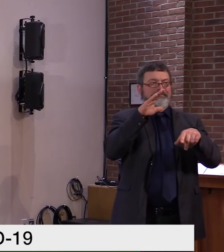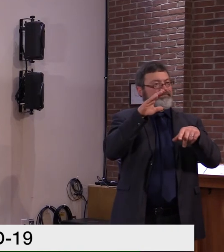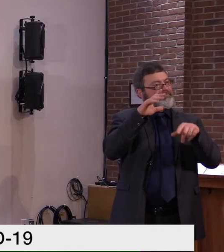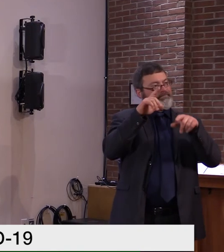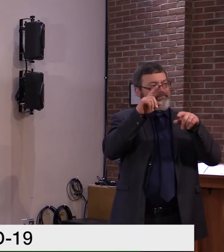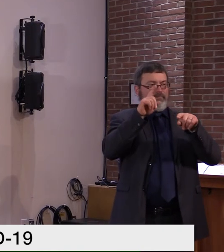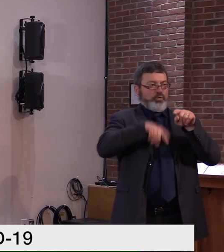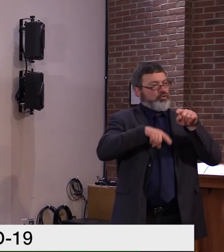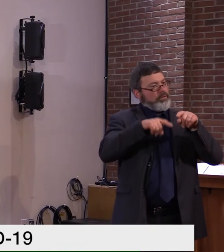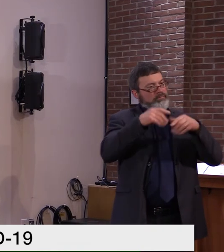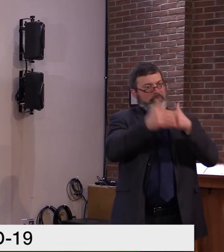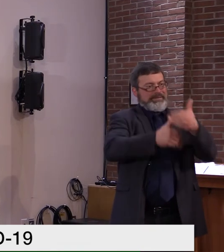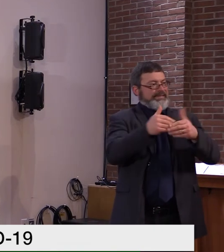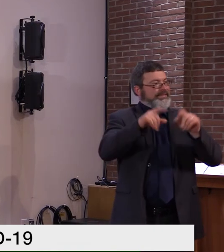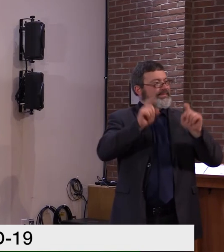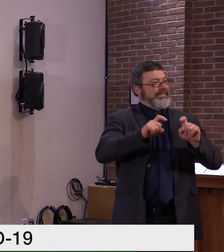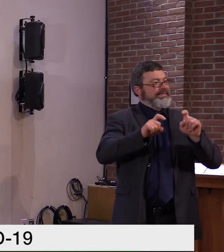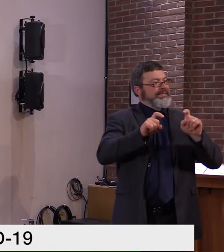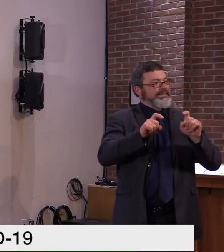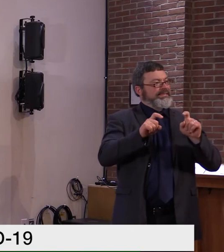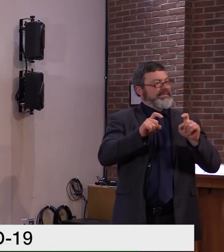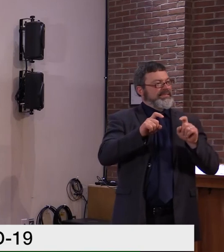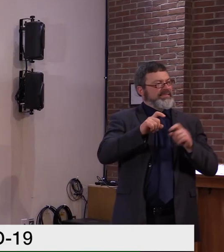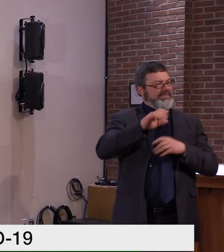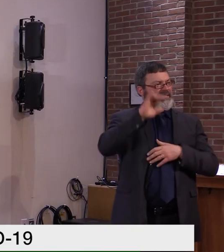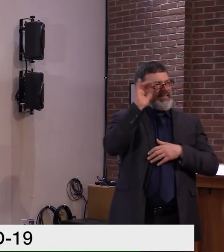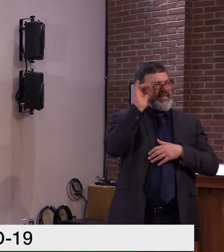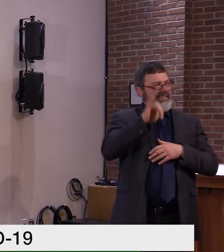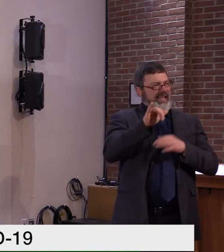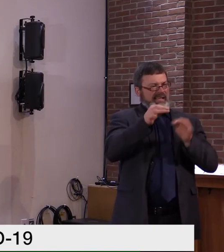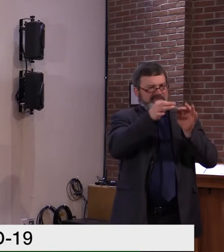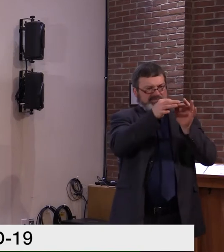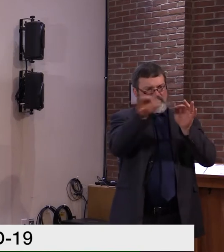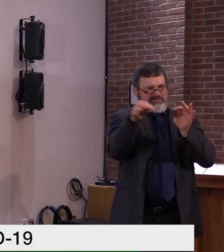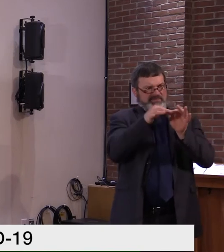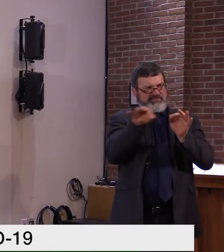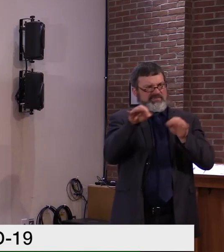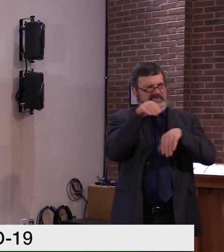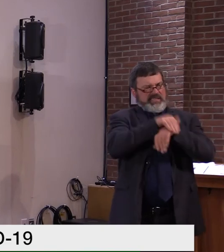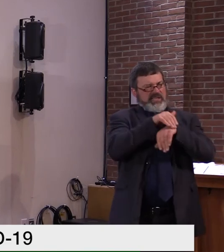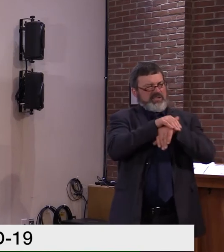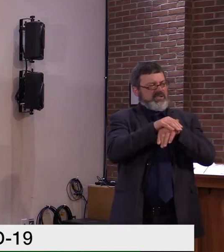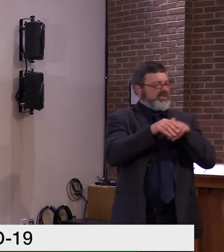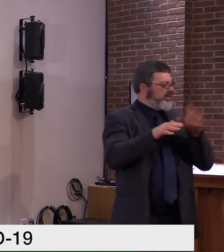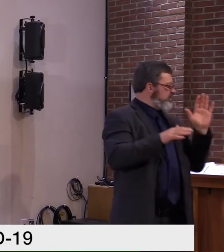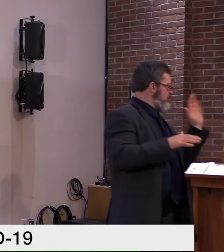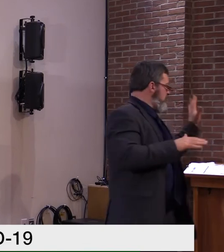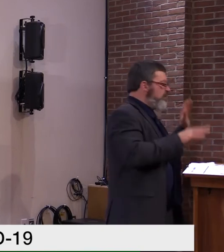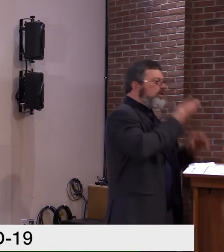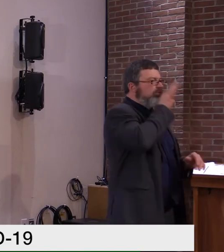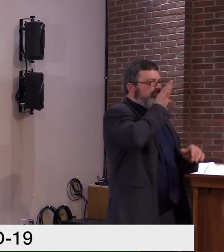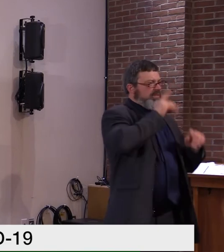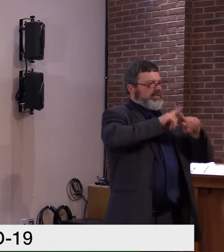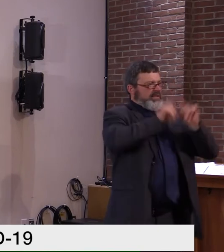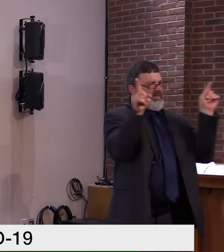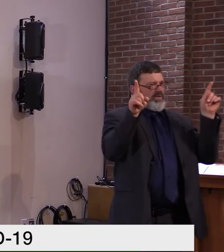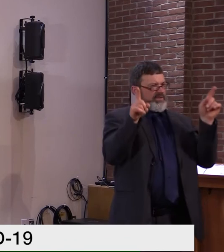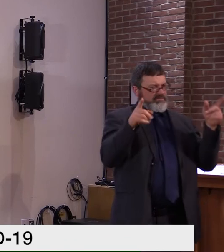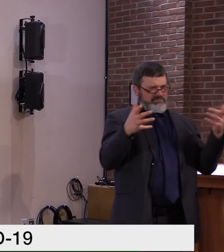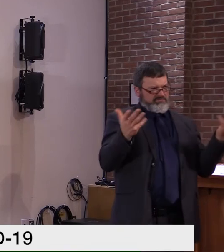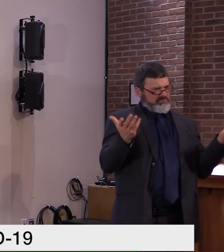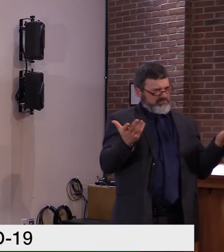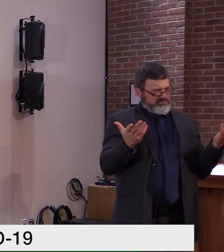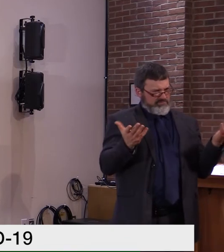pretty candid about what exactly happened. Correct. Obviously, the test is- Well, yes, and not all